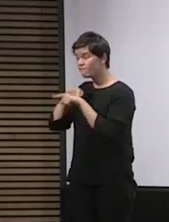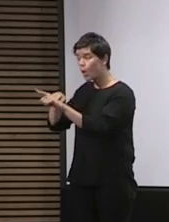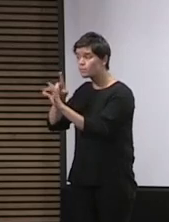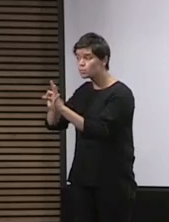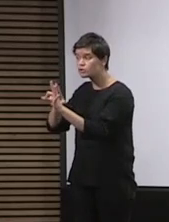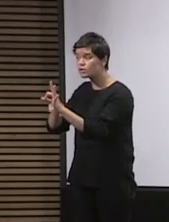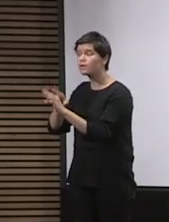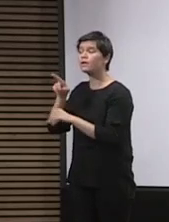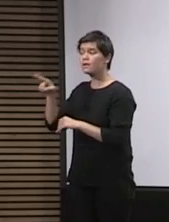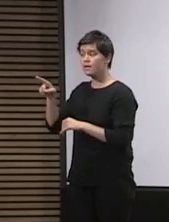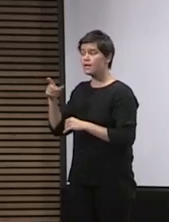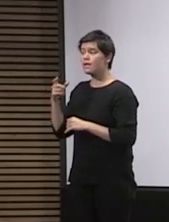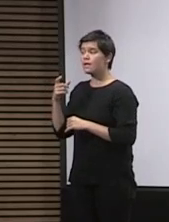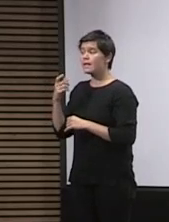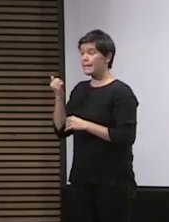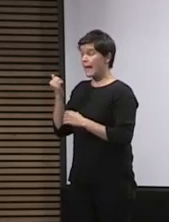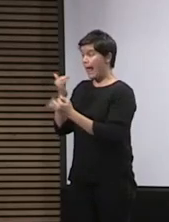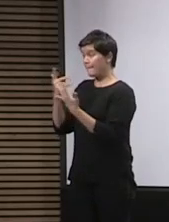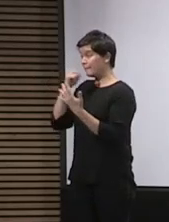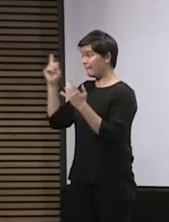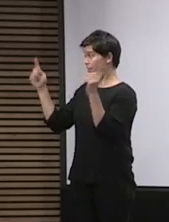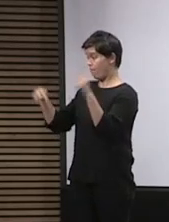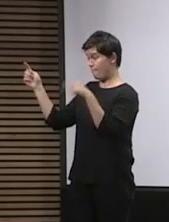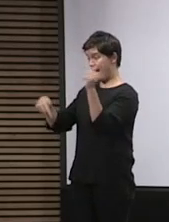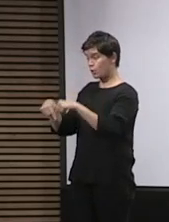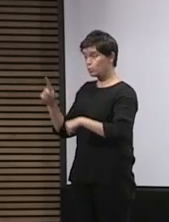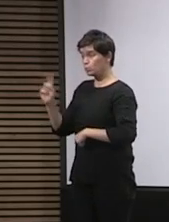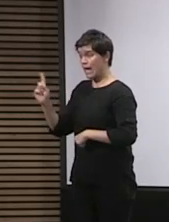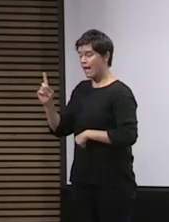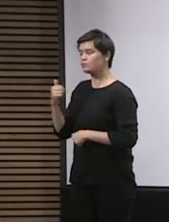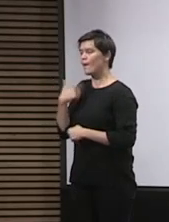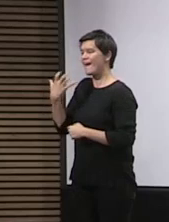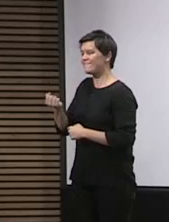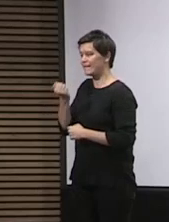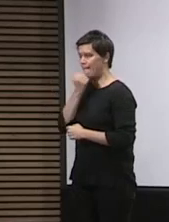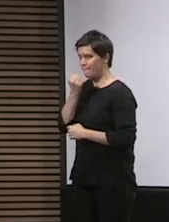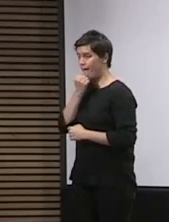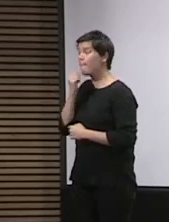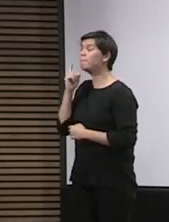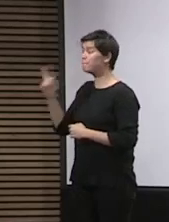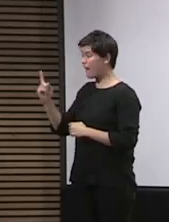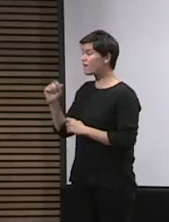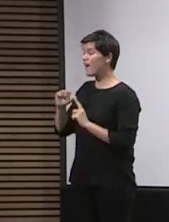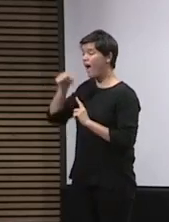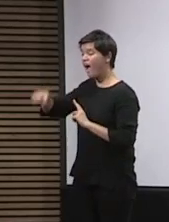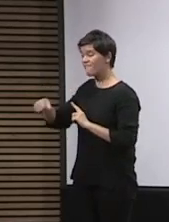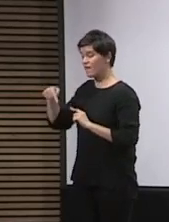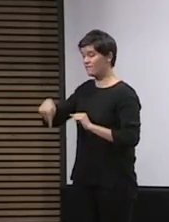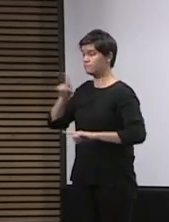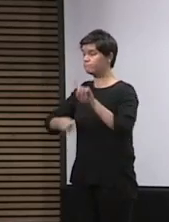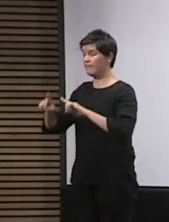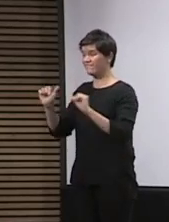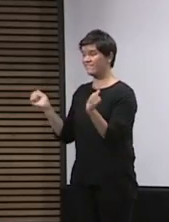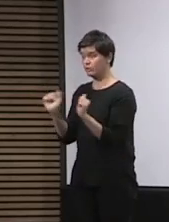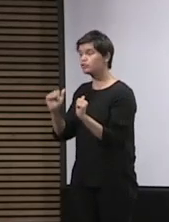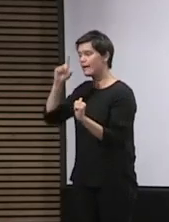have the exact, I don't have the exact numbers in front of me today, but I will be able to find that out as a follow-up to this. But what I understand is there